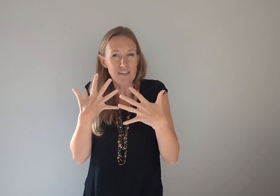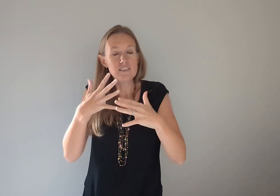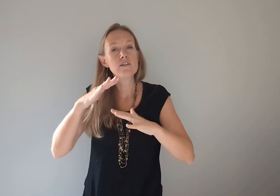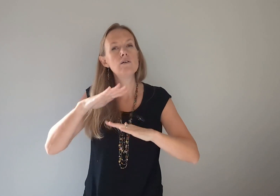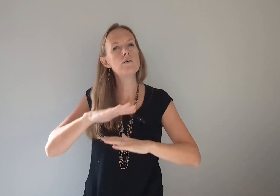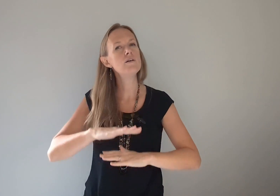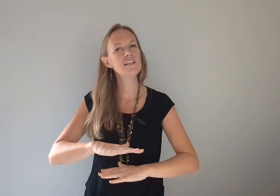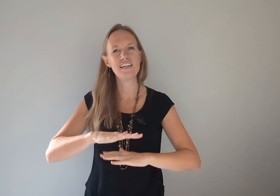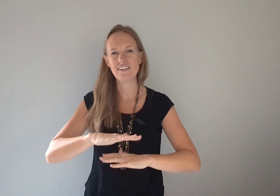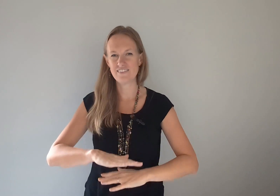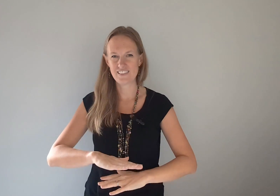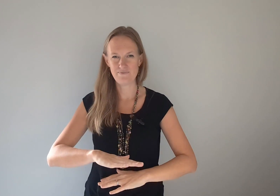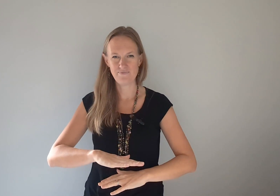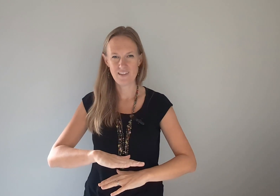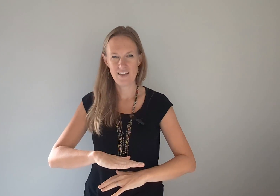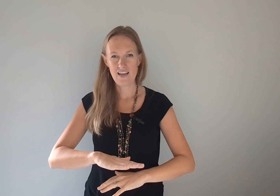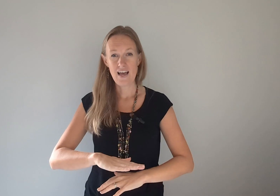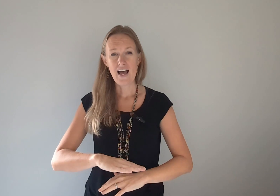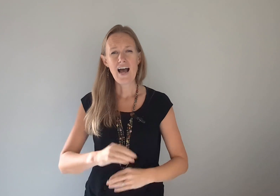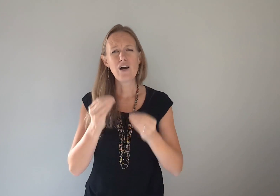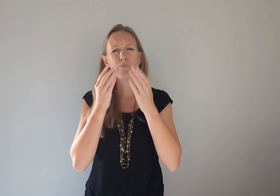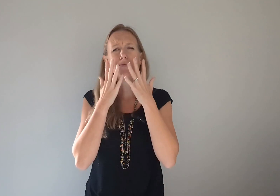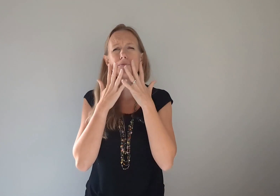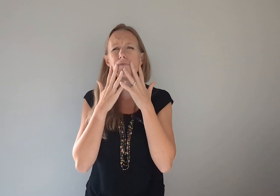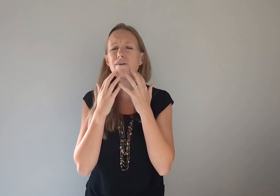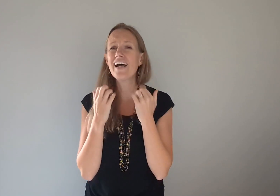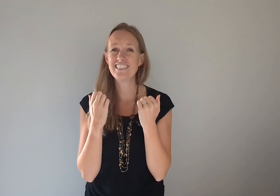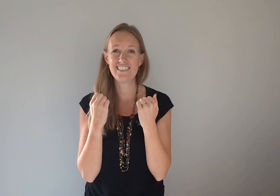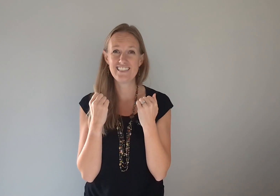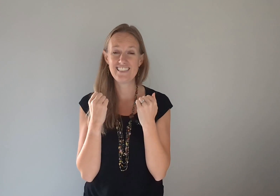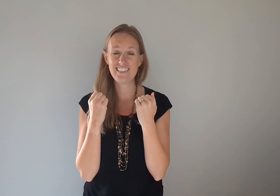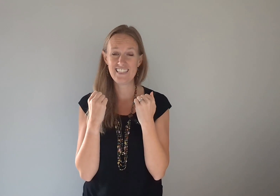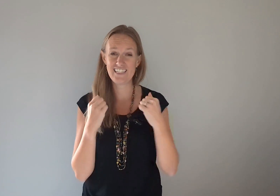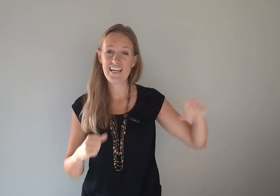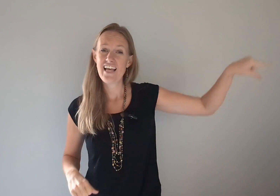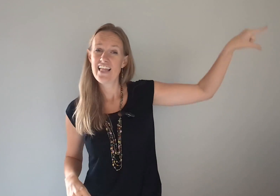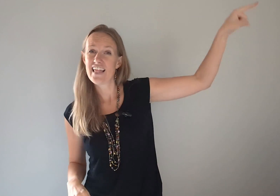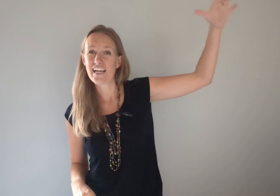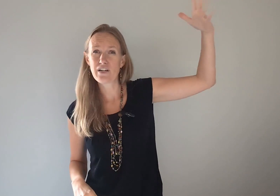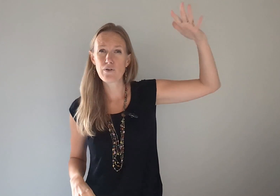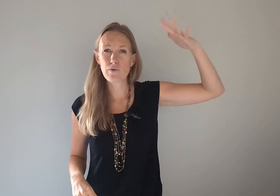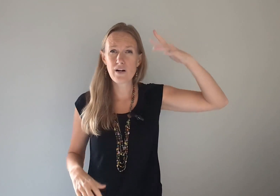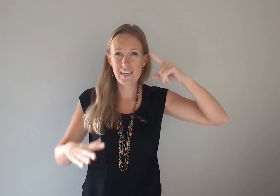fears relieved. How precious did that